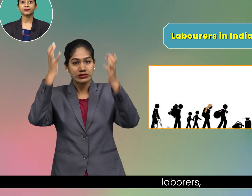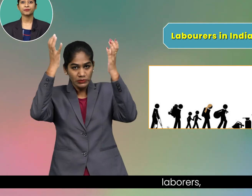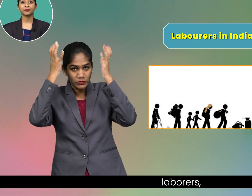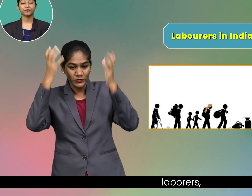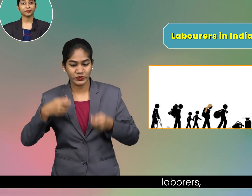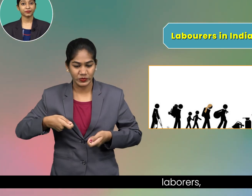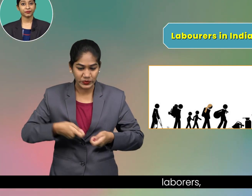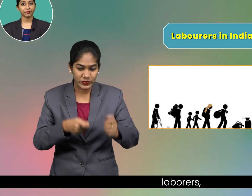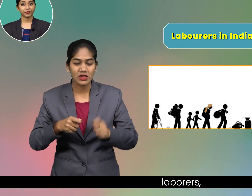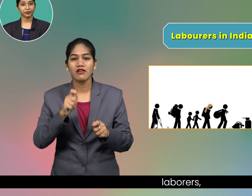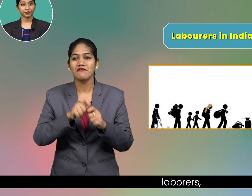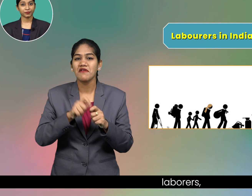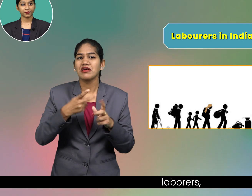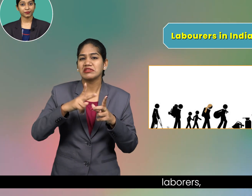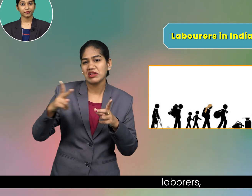laborers,